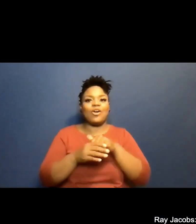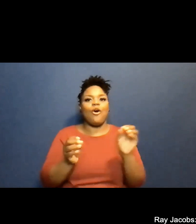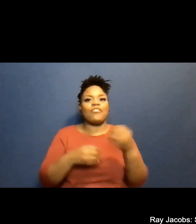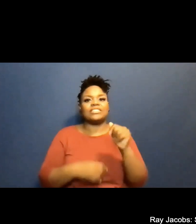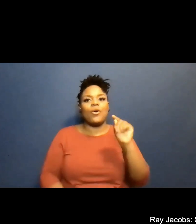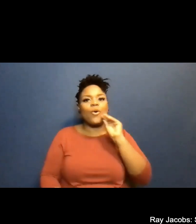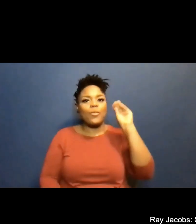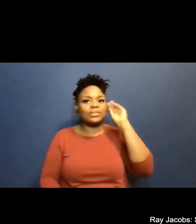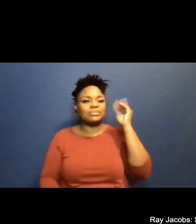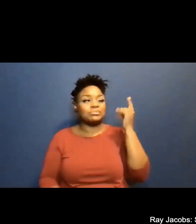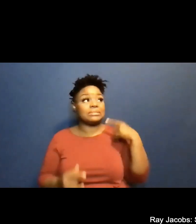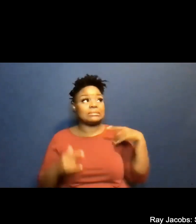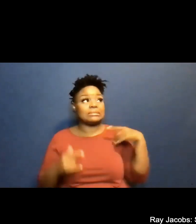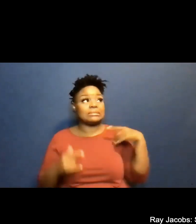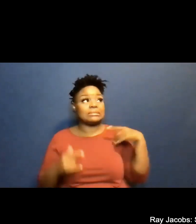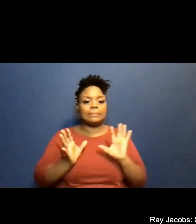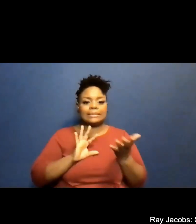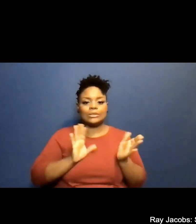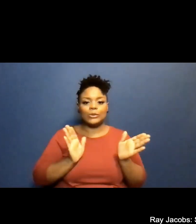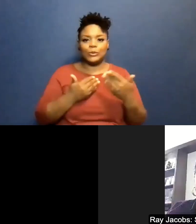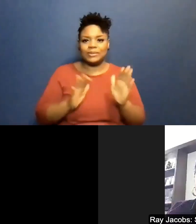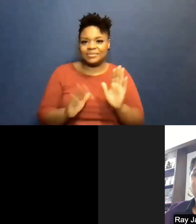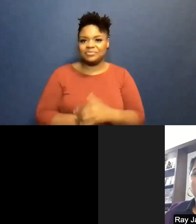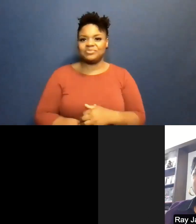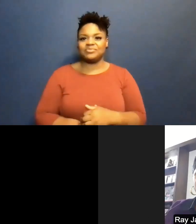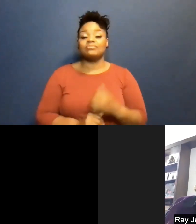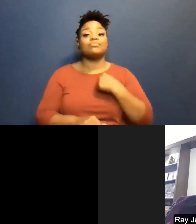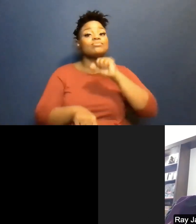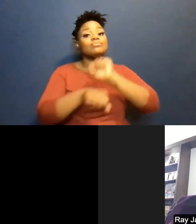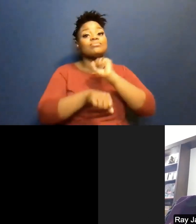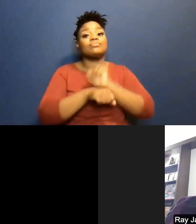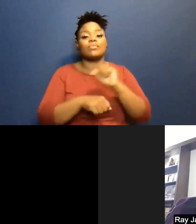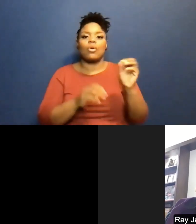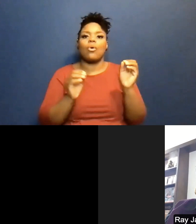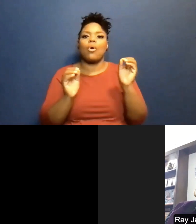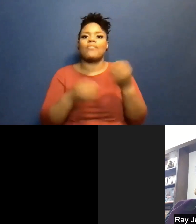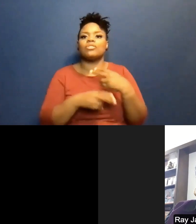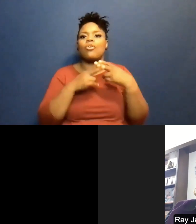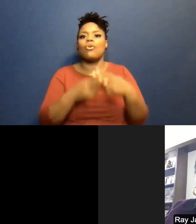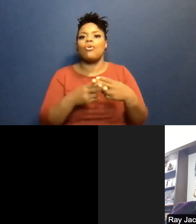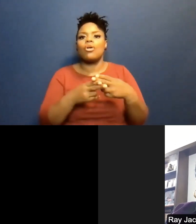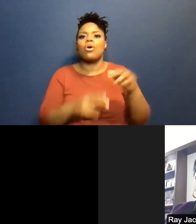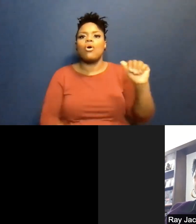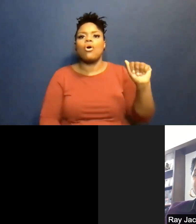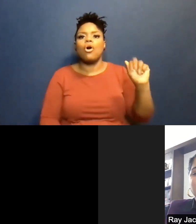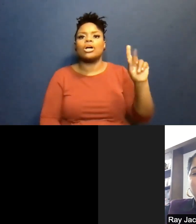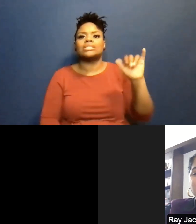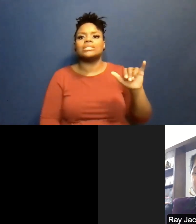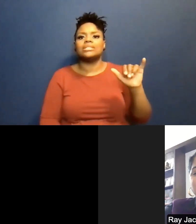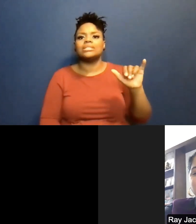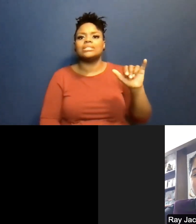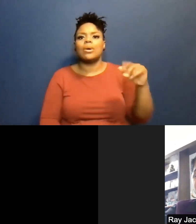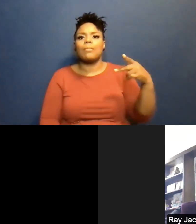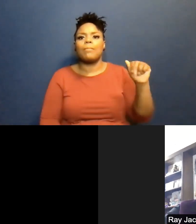So I work with Artie Party, who are a neurodiverse,